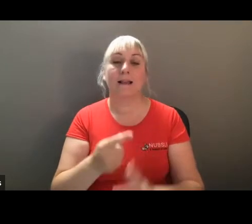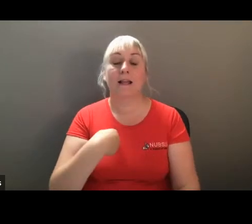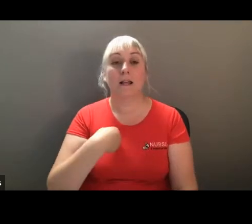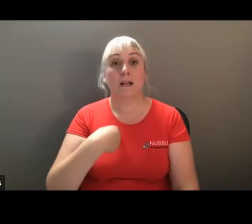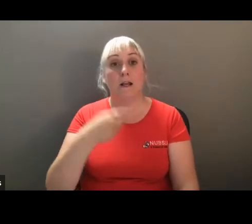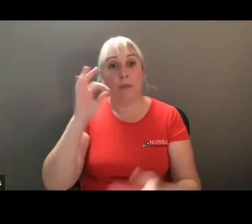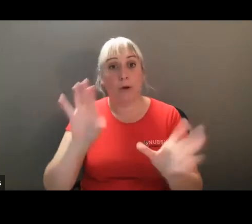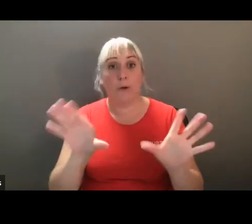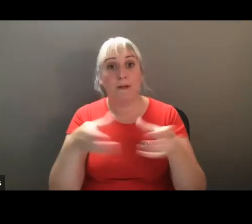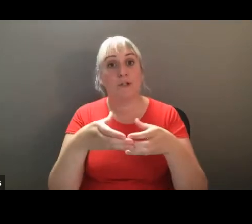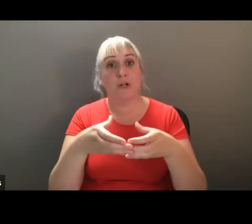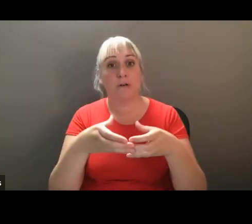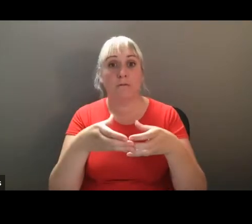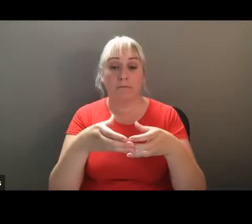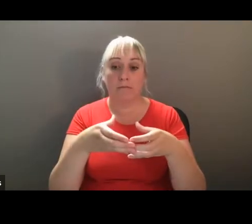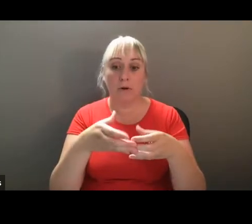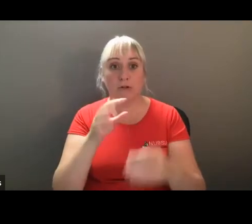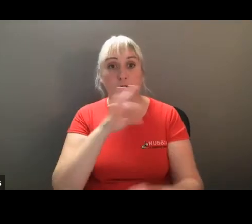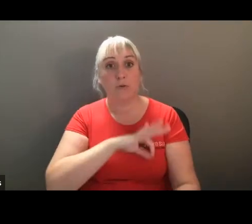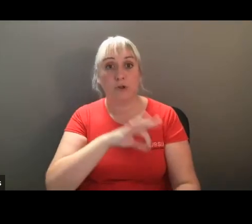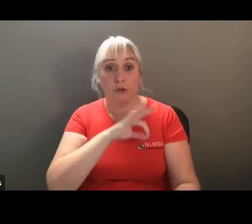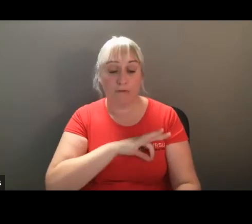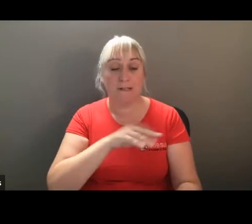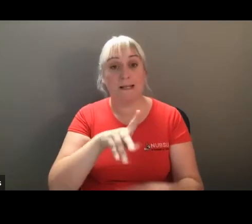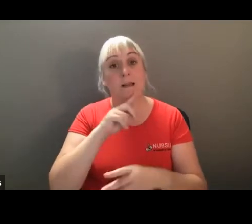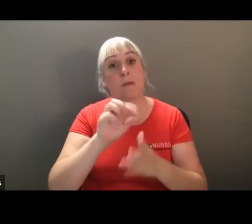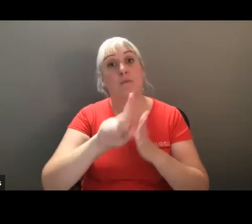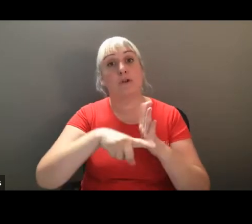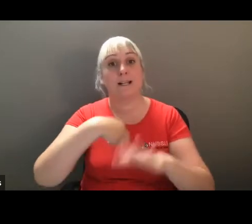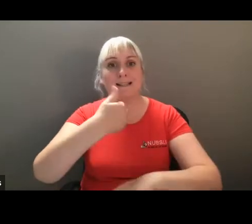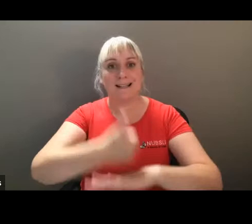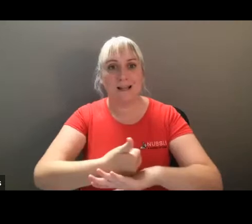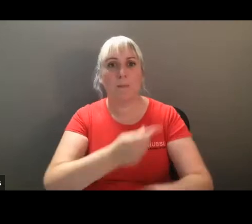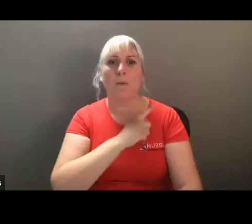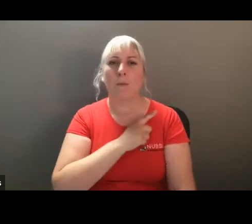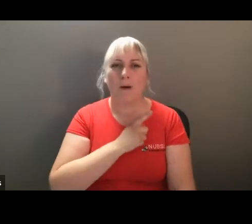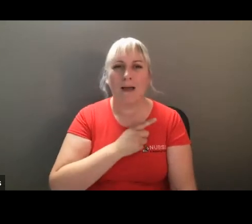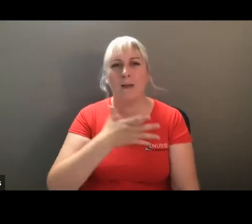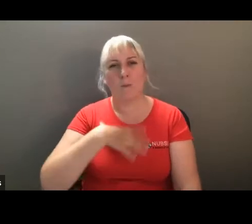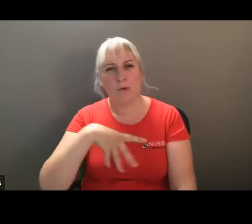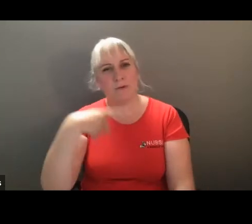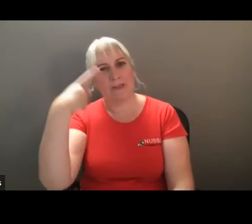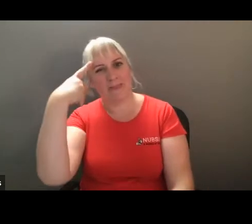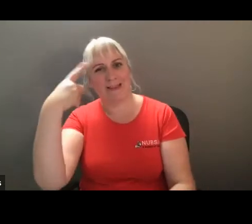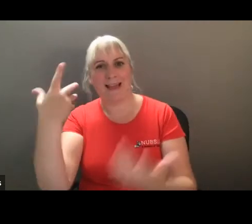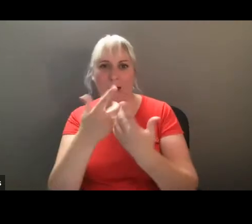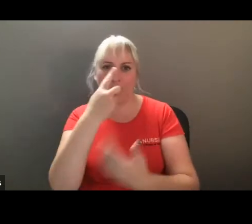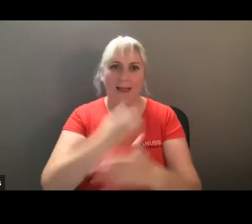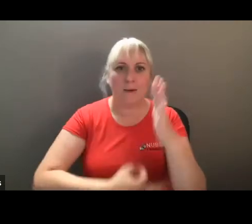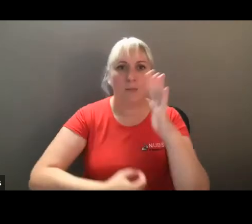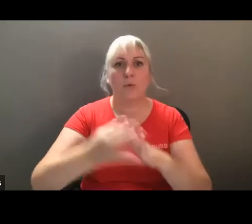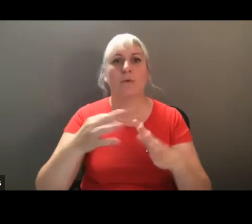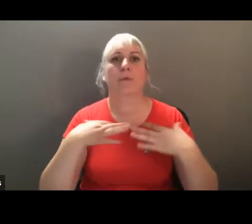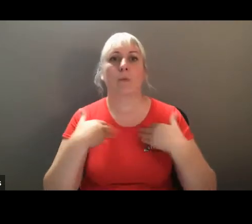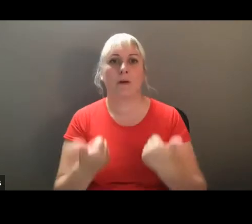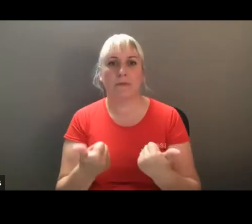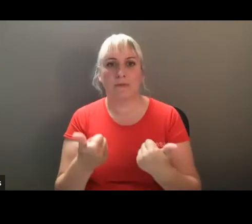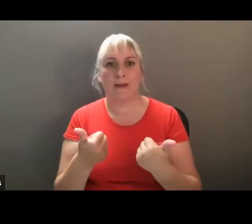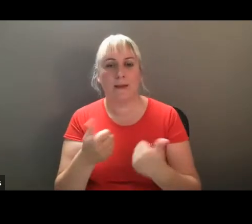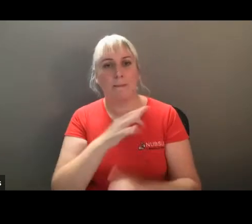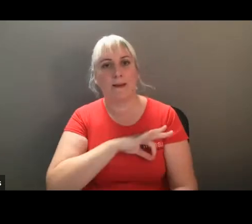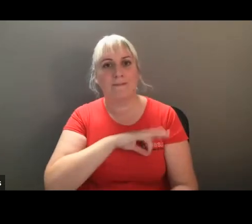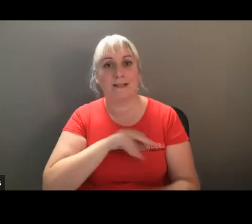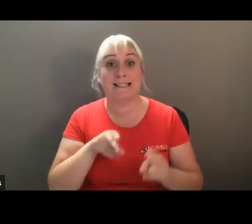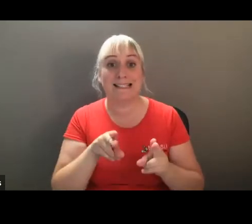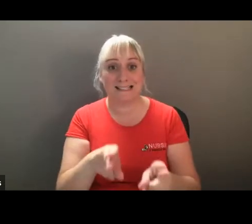Social Security is a project to set up to find out how to make the welfare benefit system work better. And just to clarify,